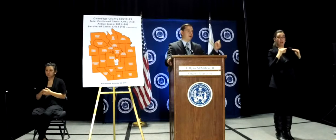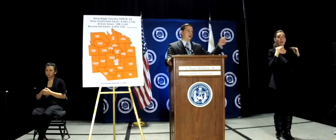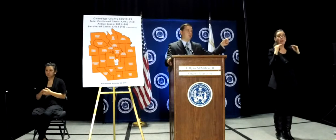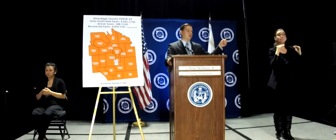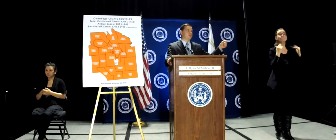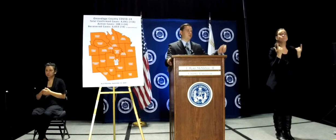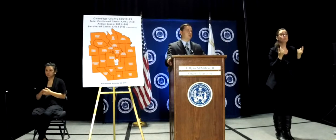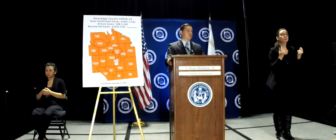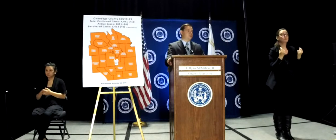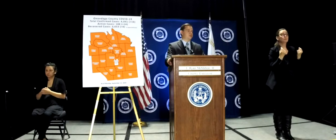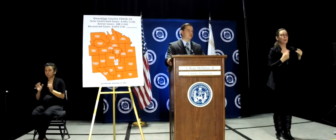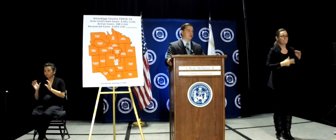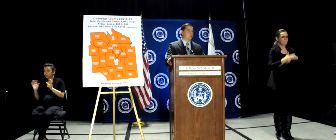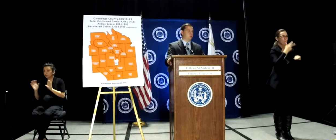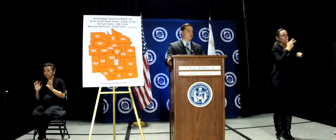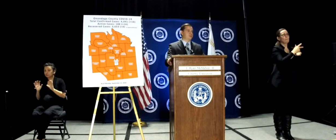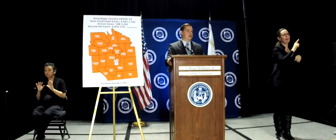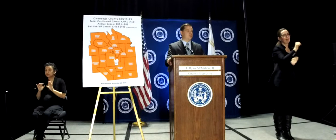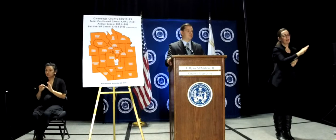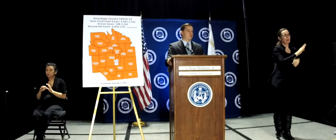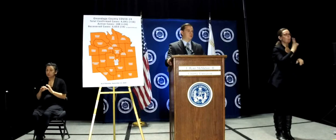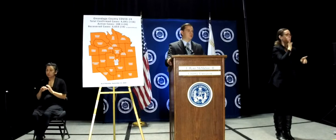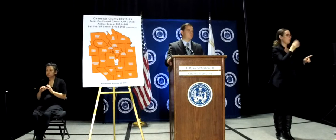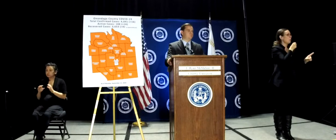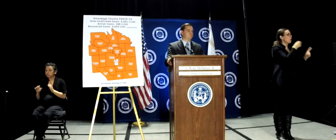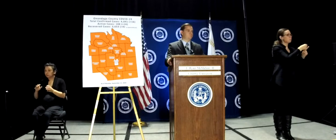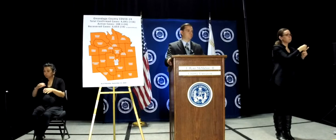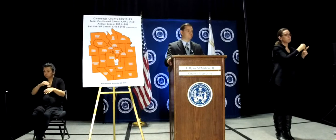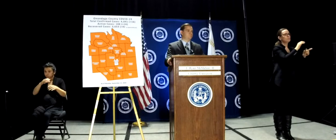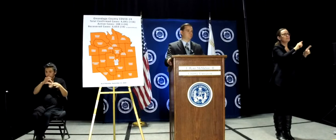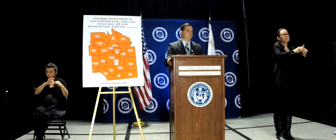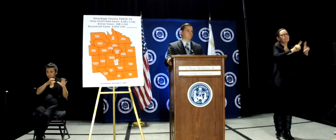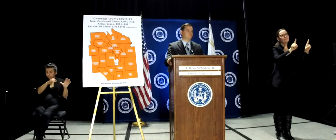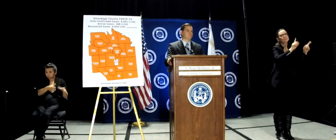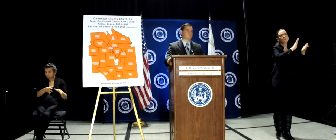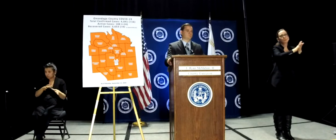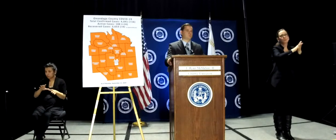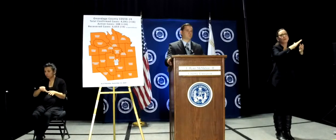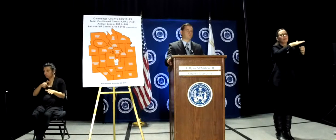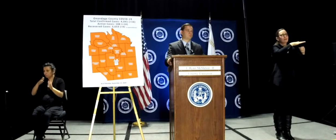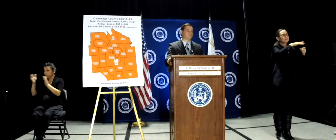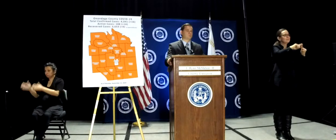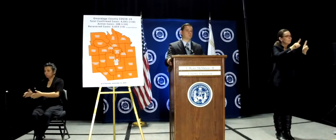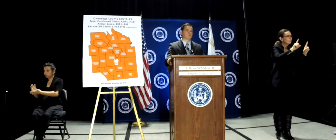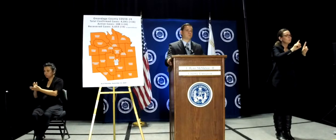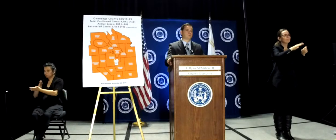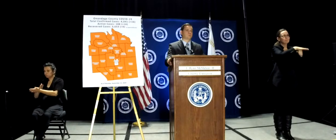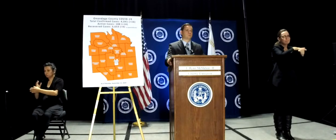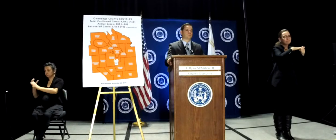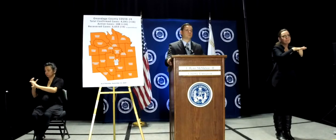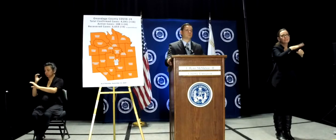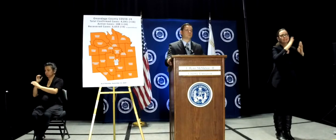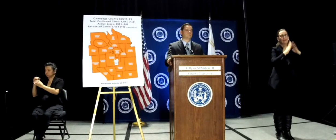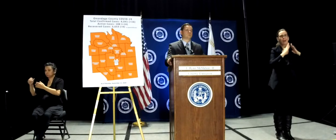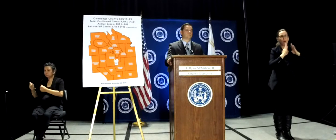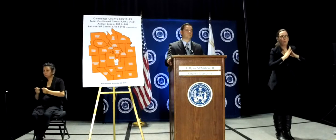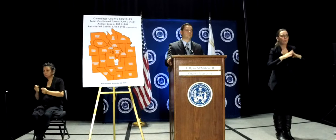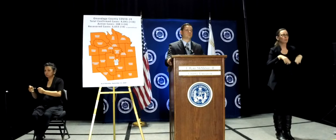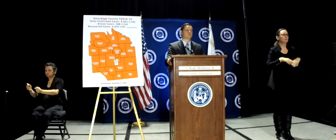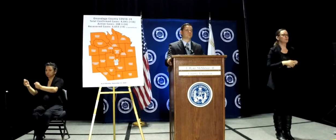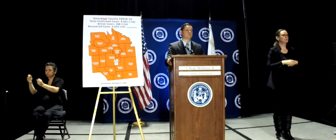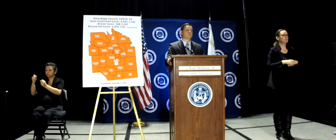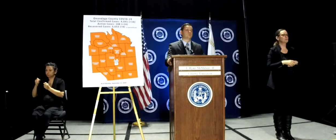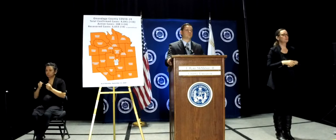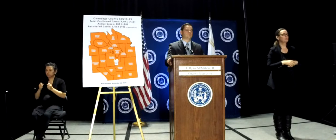going back out into specific neighborhoods and towns and villages. Ryan, last thing I'll ask about football. With the dome